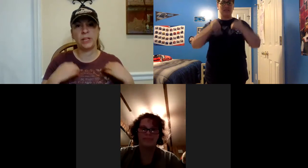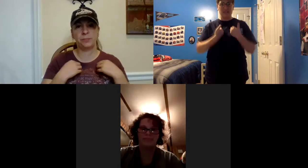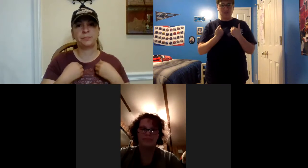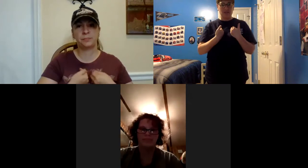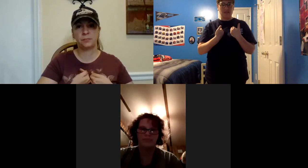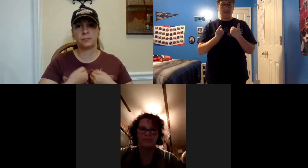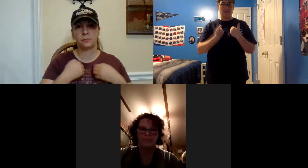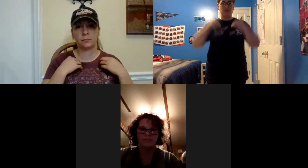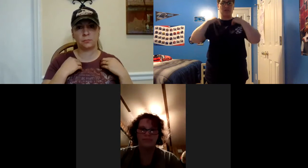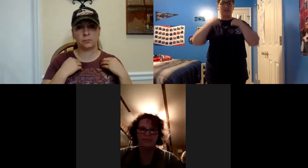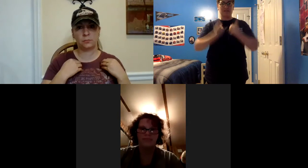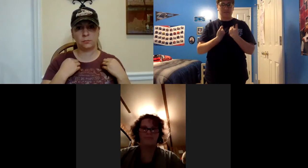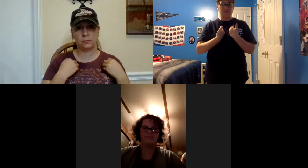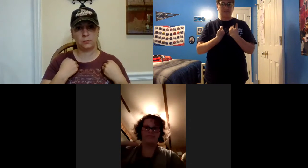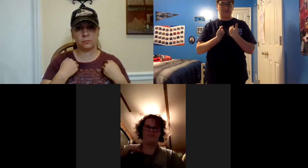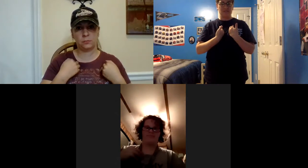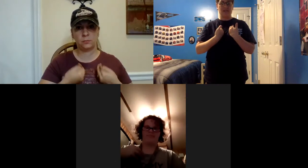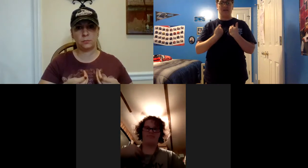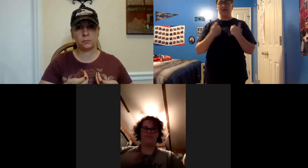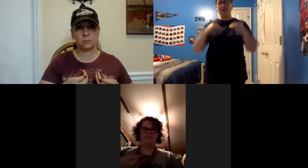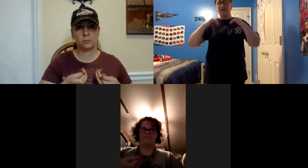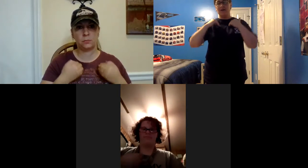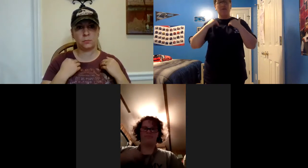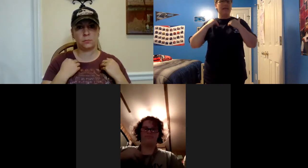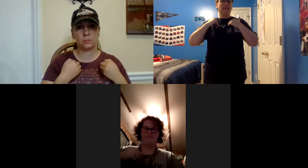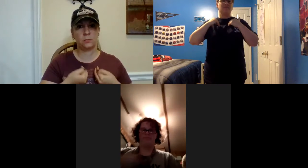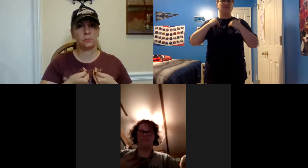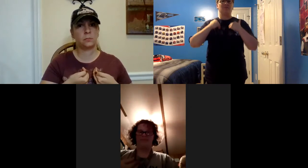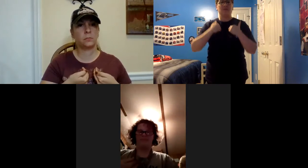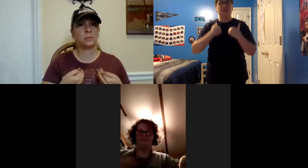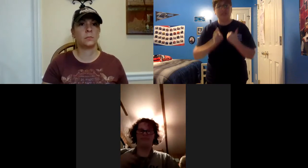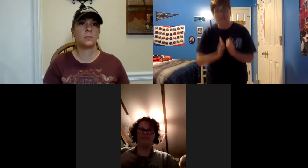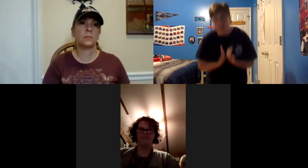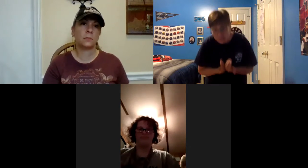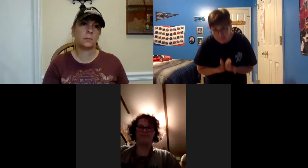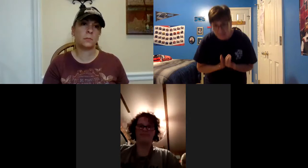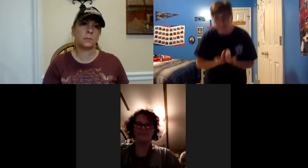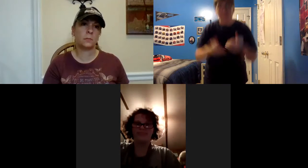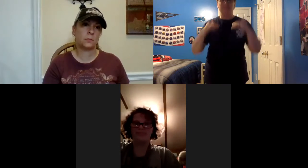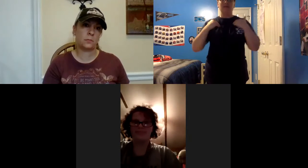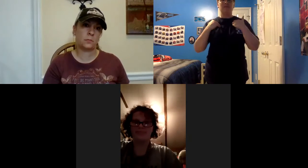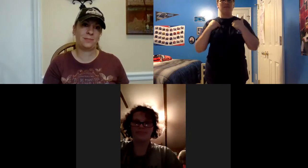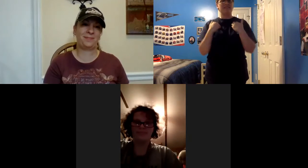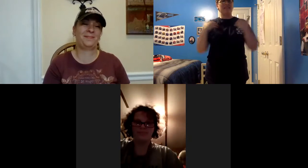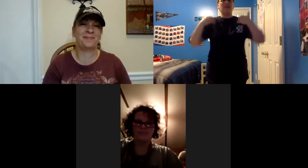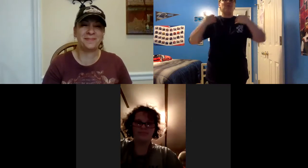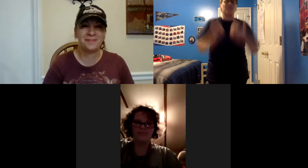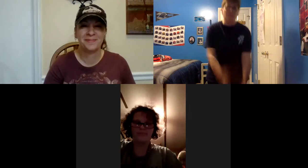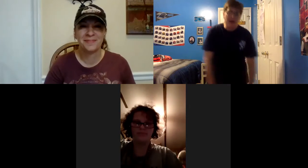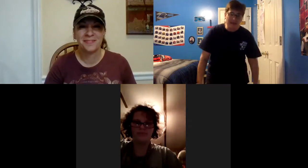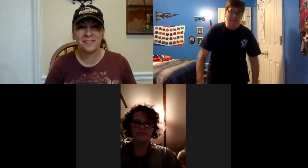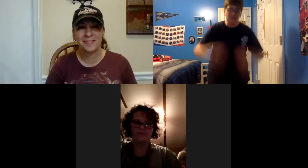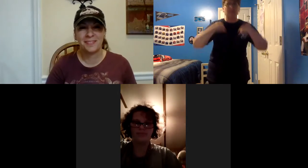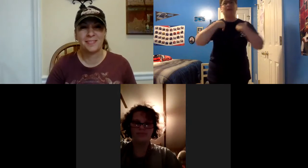it just end right there at your chest. Just tired. But I guess if you're completely exhausted, but see, then I would put